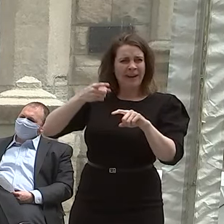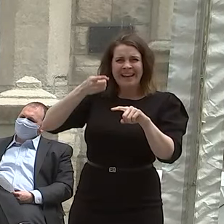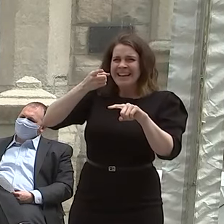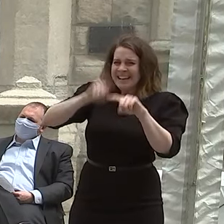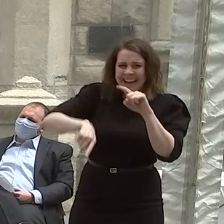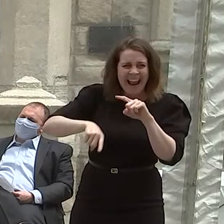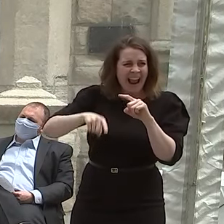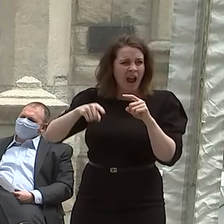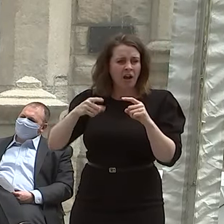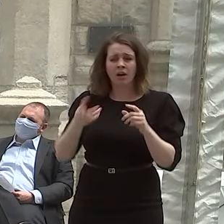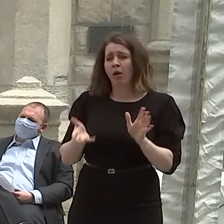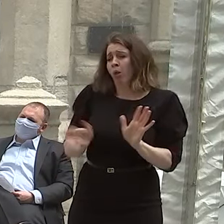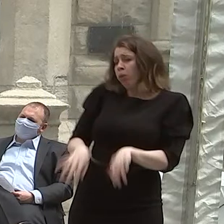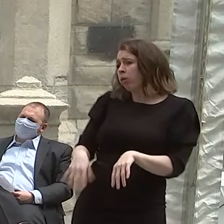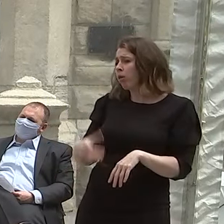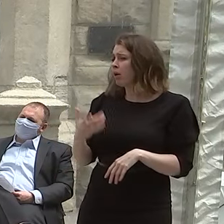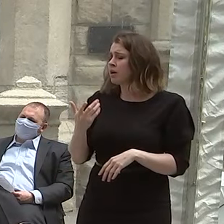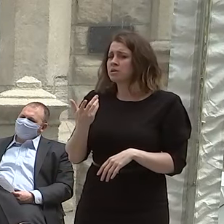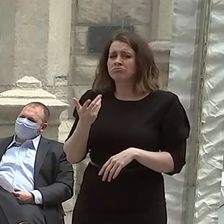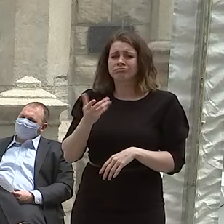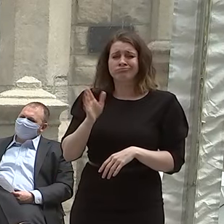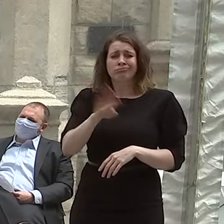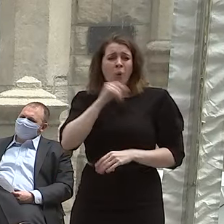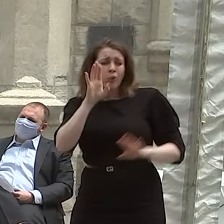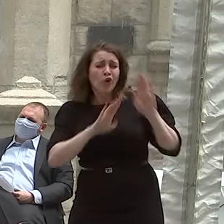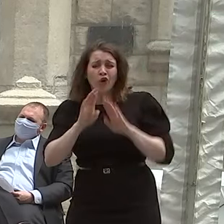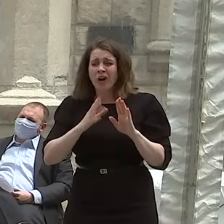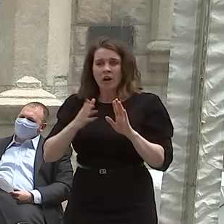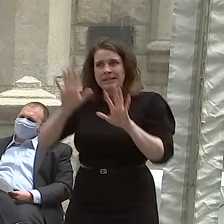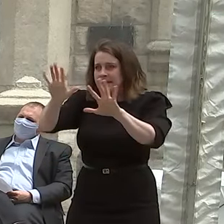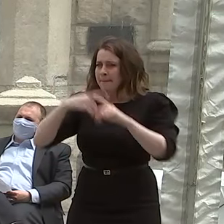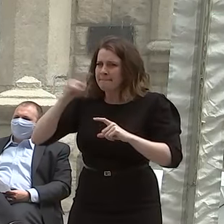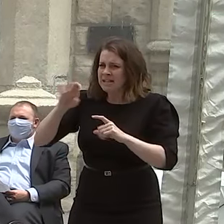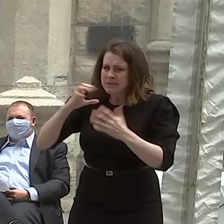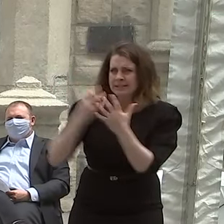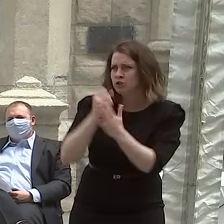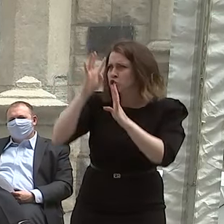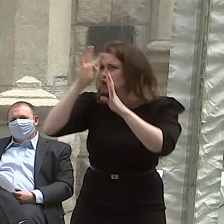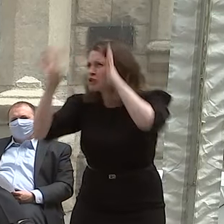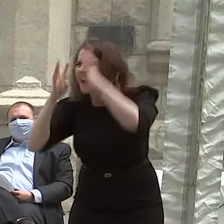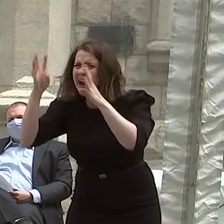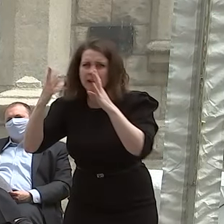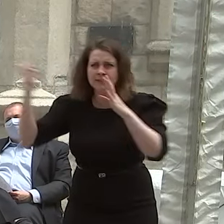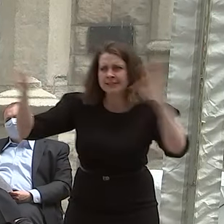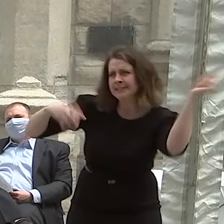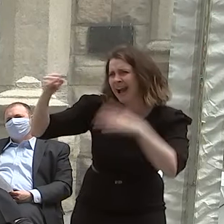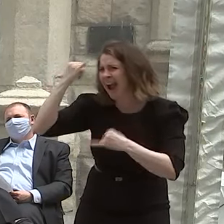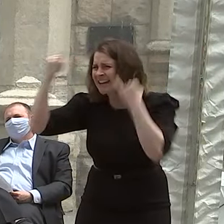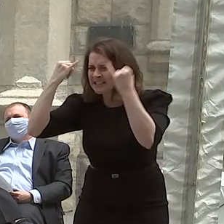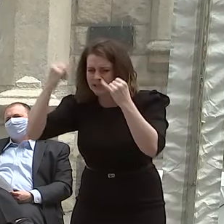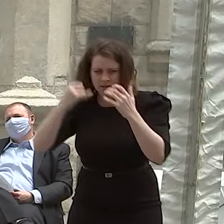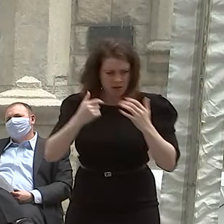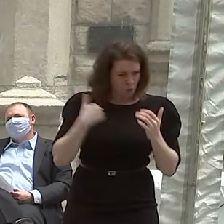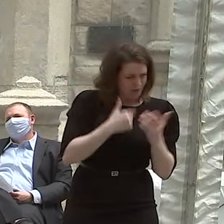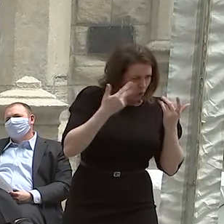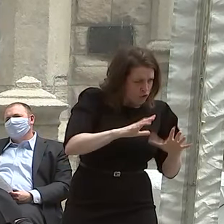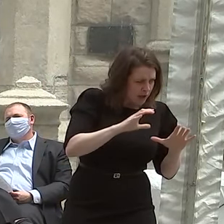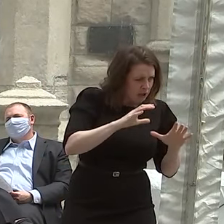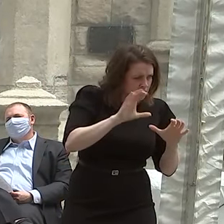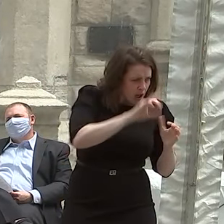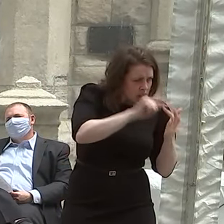no cutting corners. It will require bold, visionary action that will build on the measures that we have already